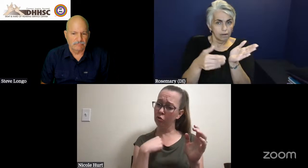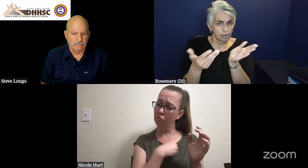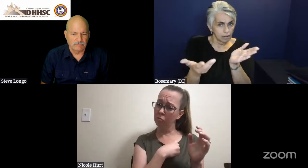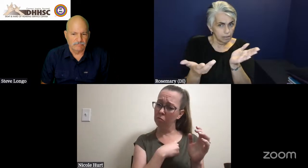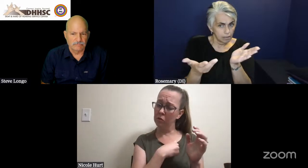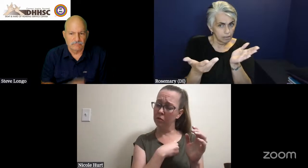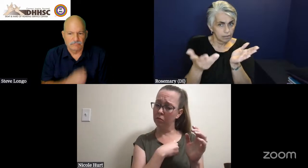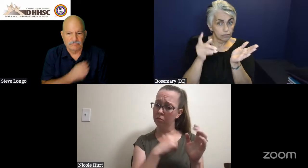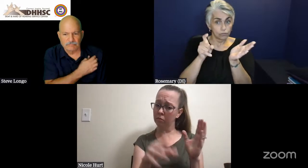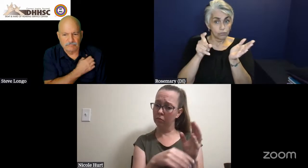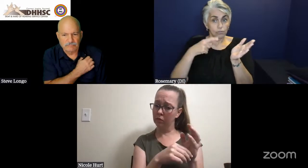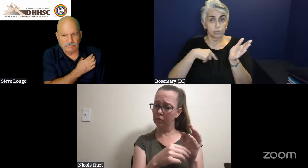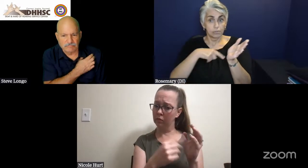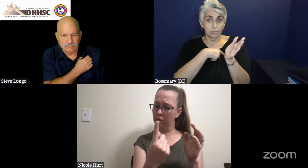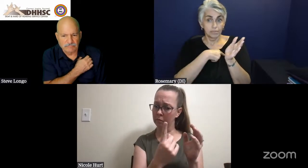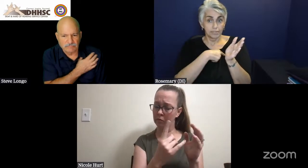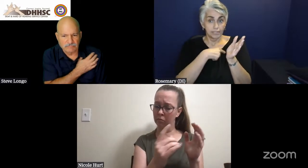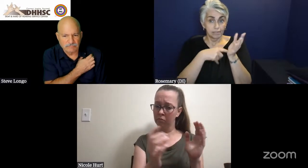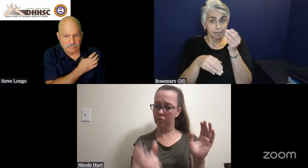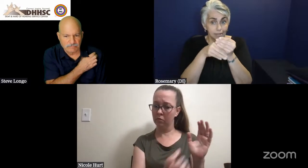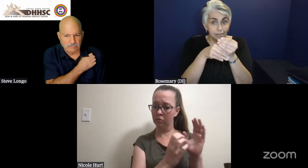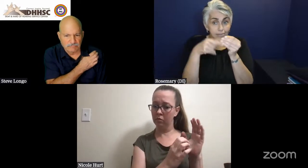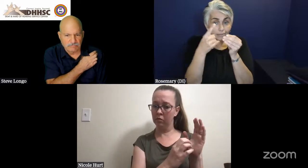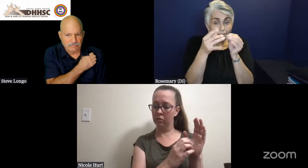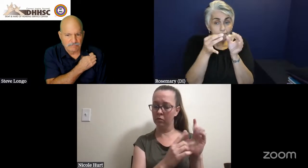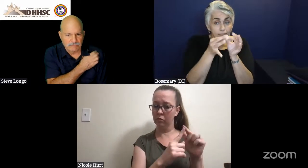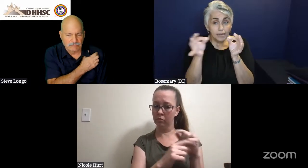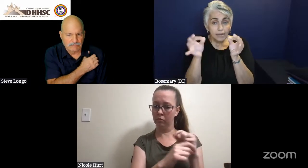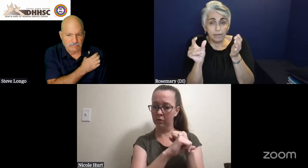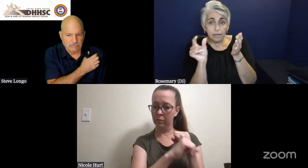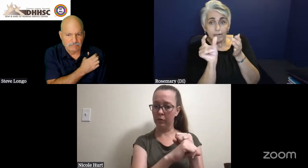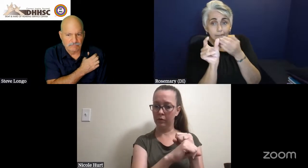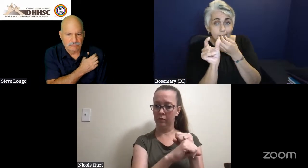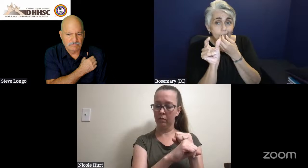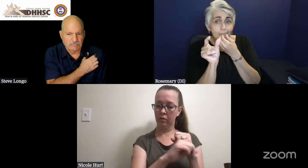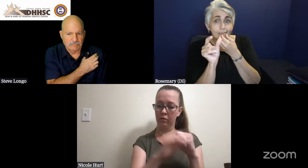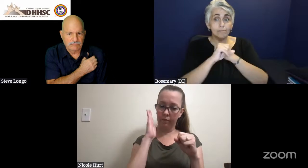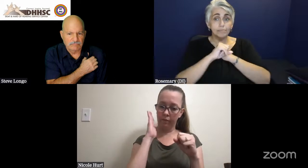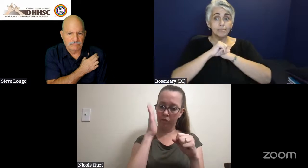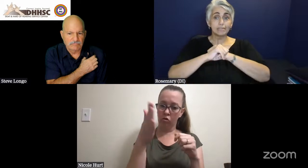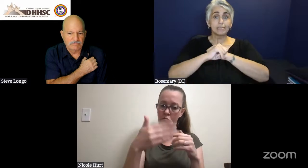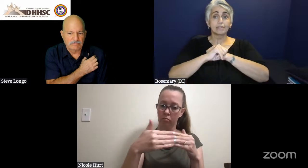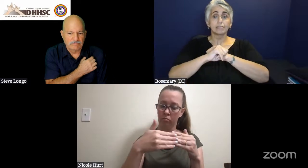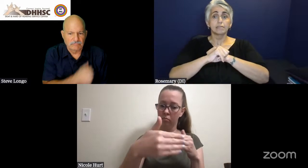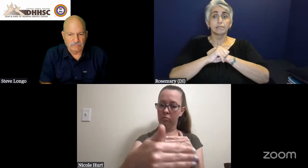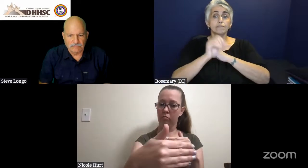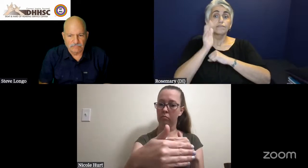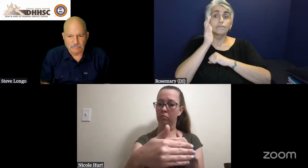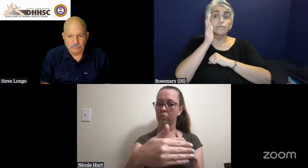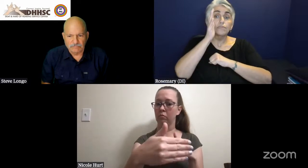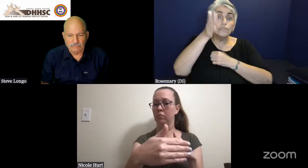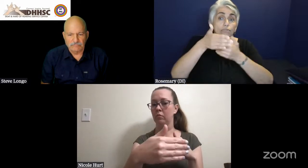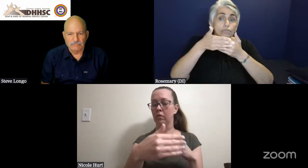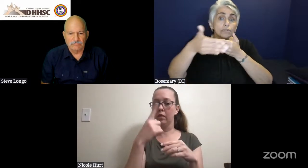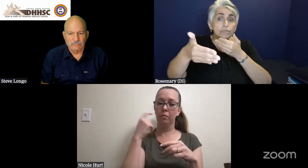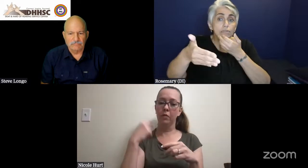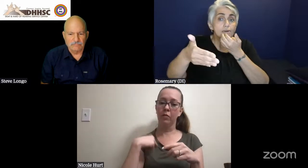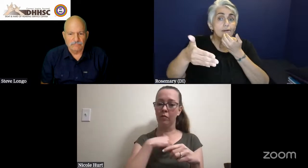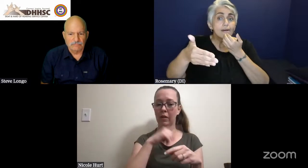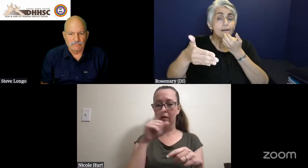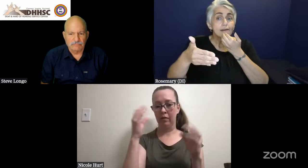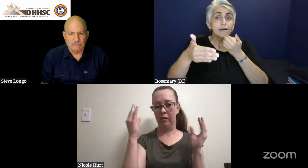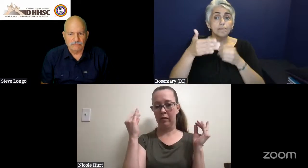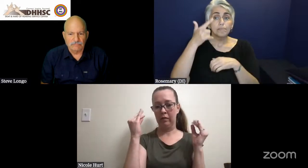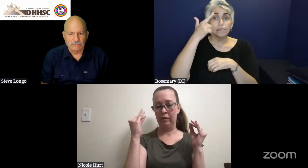extensions? We don't want to take advantage and do it overly as a common habit. Maybe there should